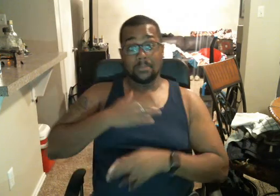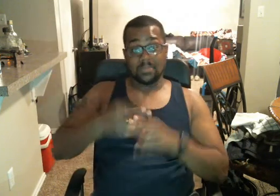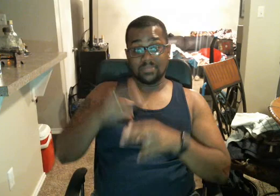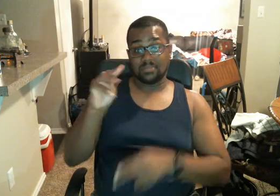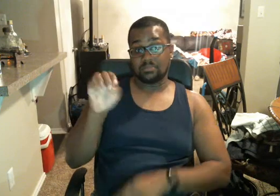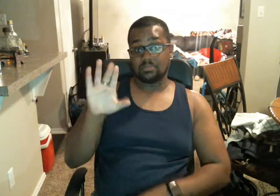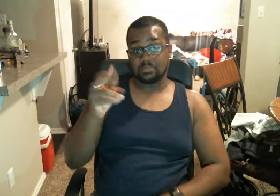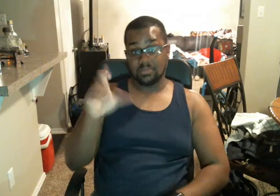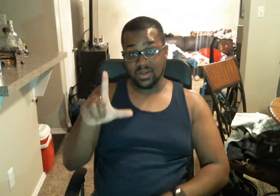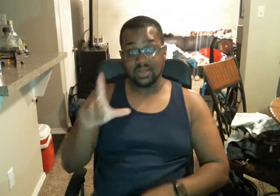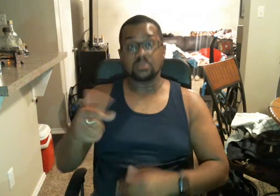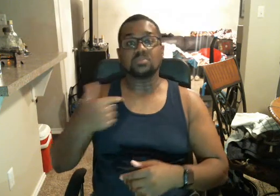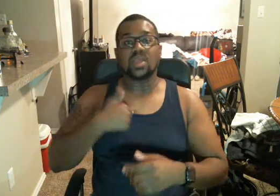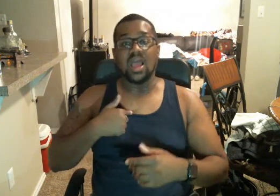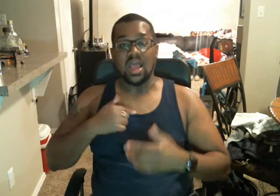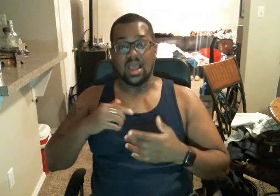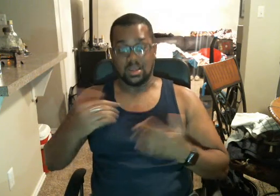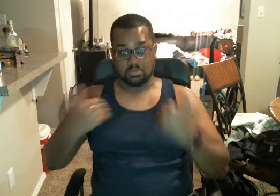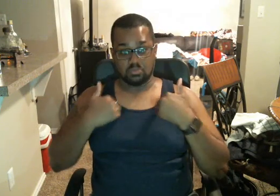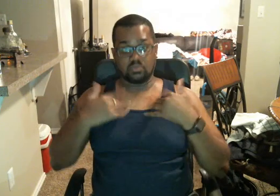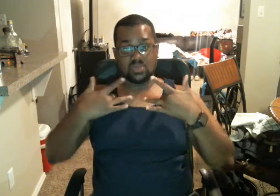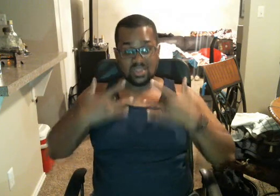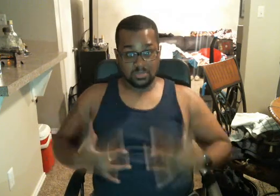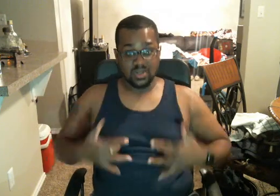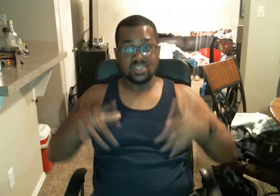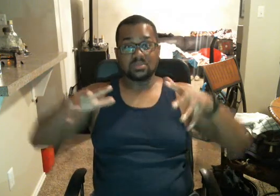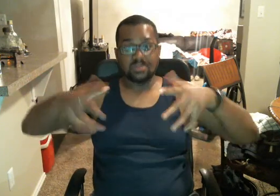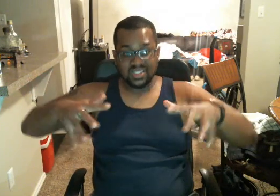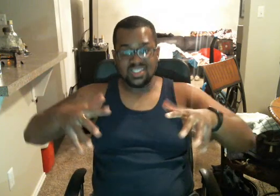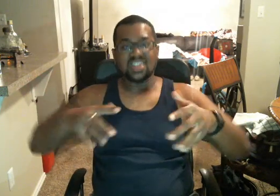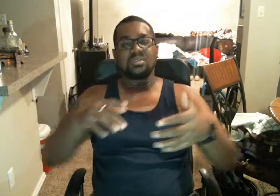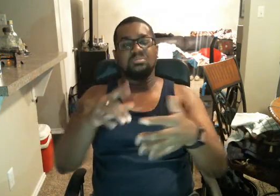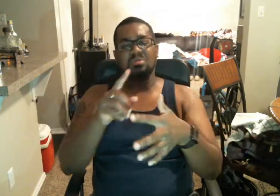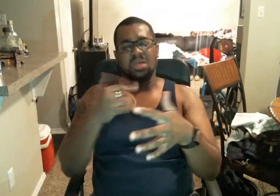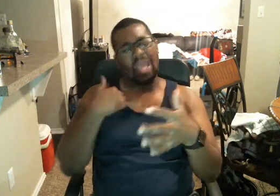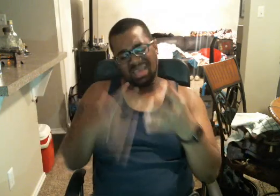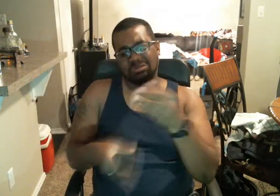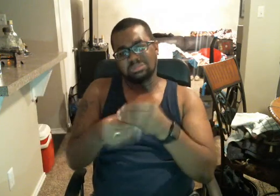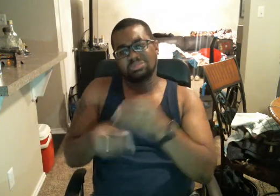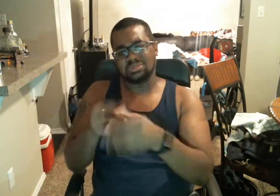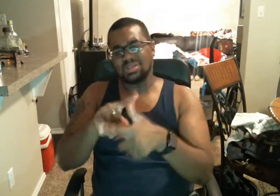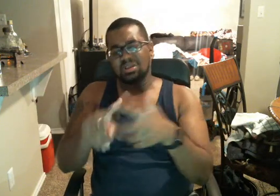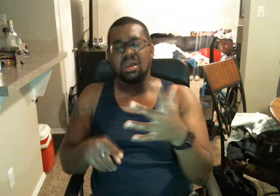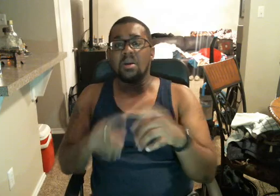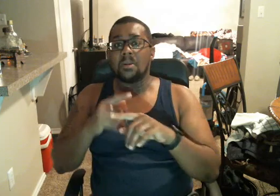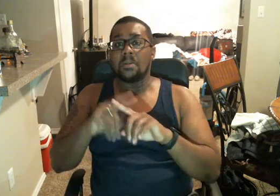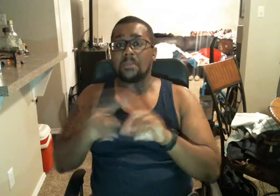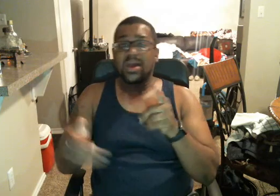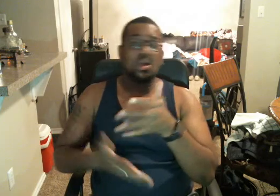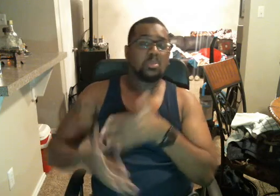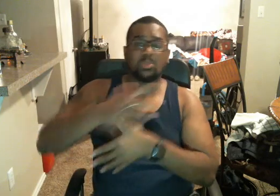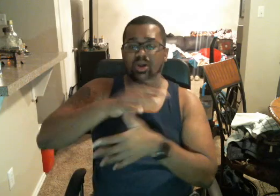issue, depression, anxiety. You could throw a couple of others on, but for me, it's mostly depression with a little bit of